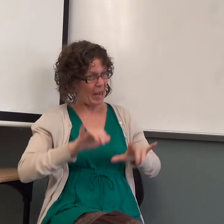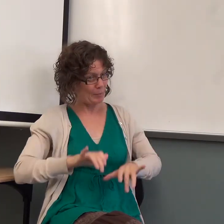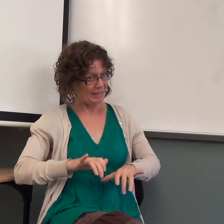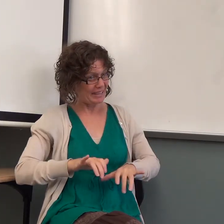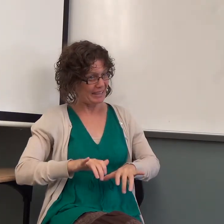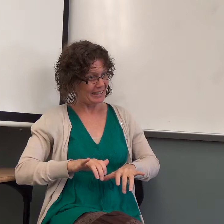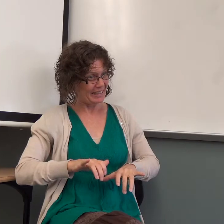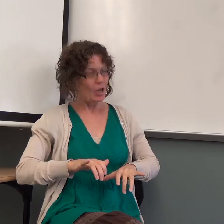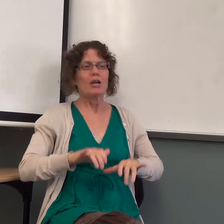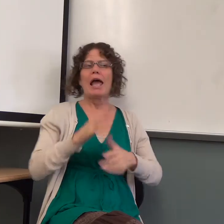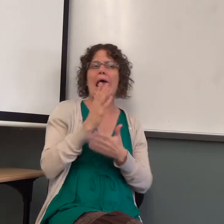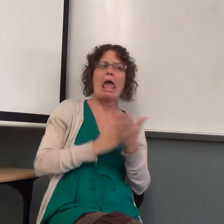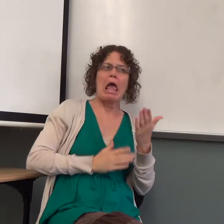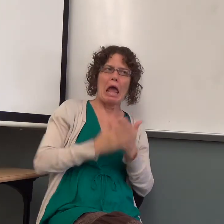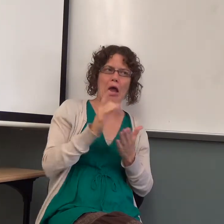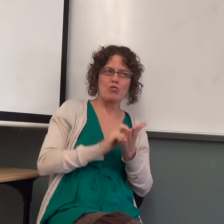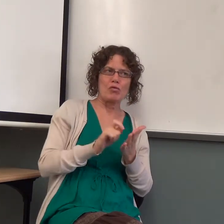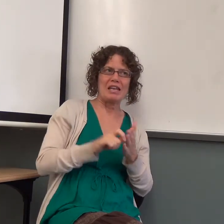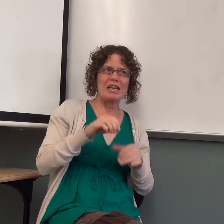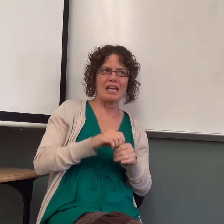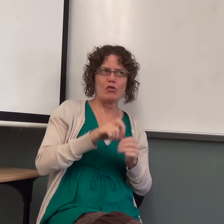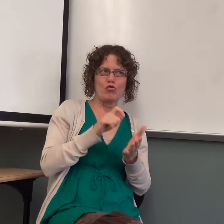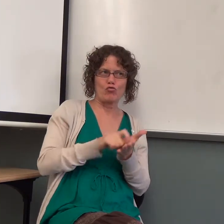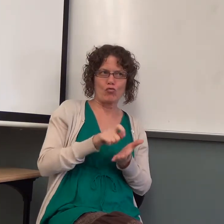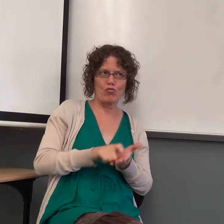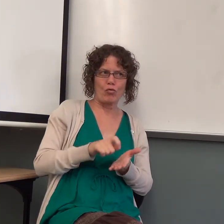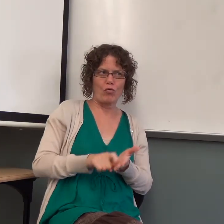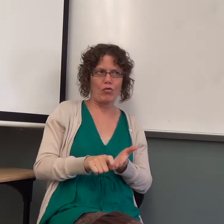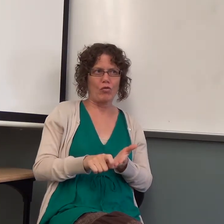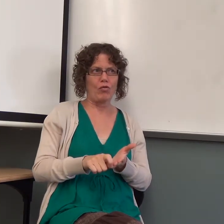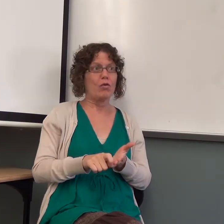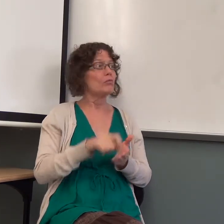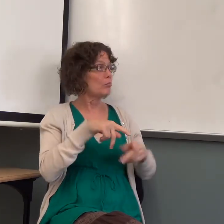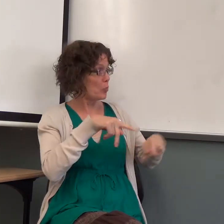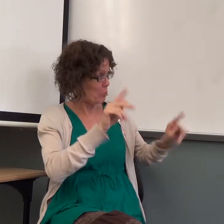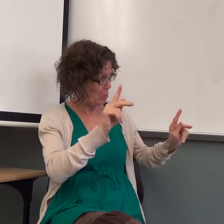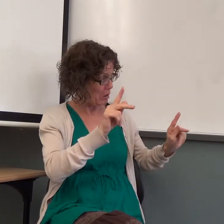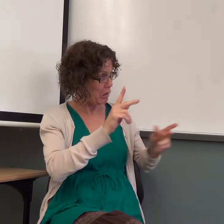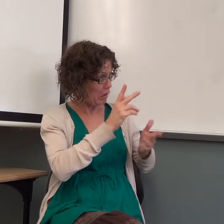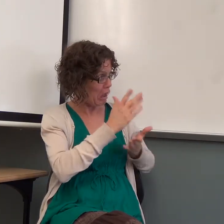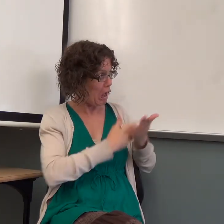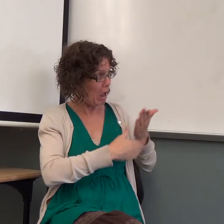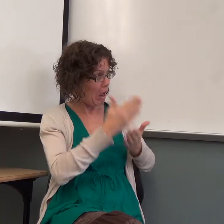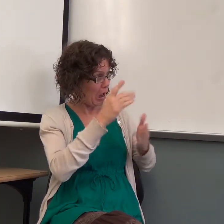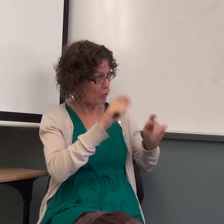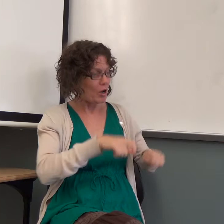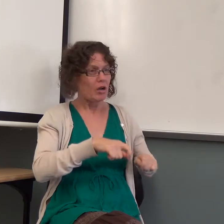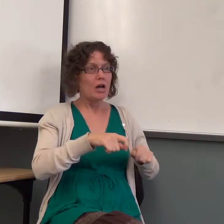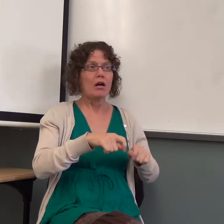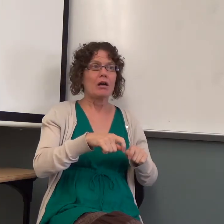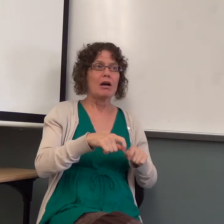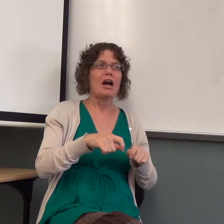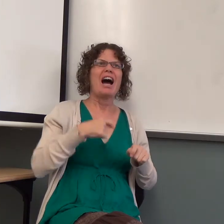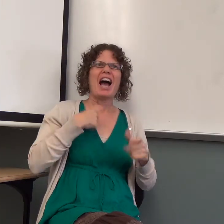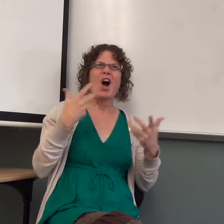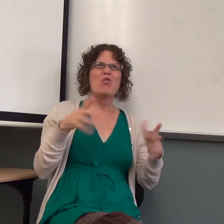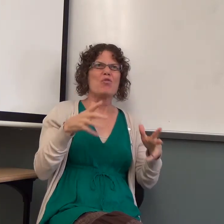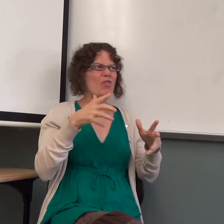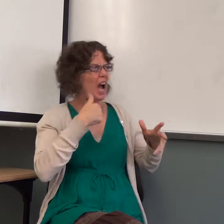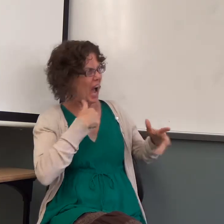be handwritten in your journal. It doesn't have to be, oh, you can handwrite? It's fine if you want to turn it in, and I can give it Because back. I already, Great. That'll be Okay.